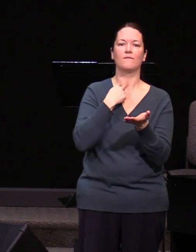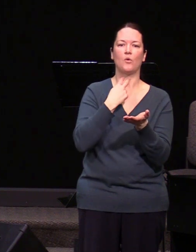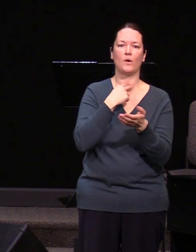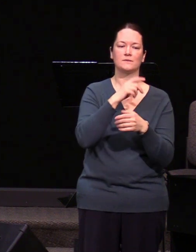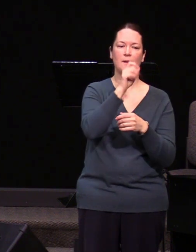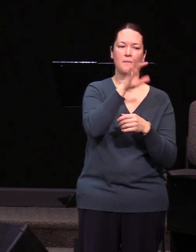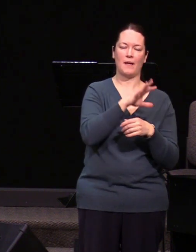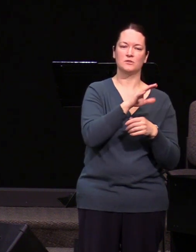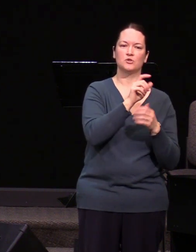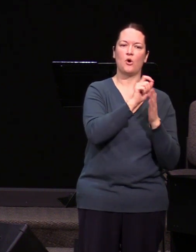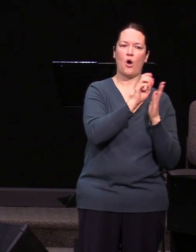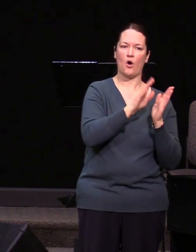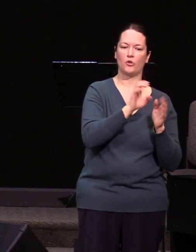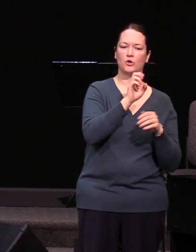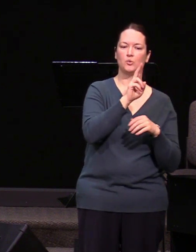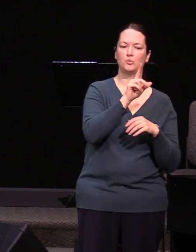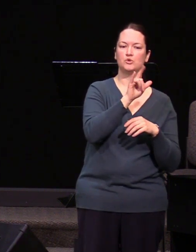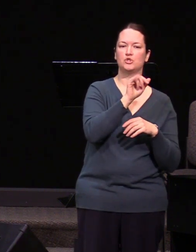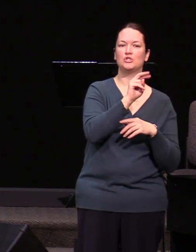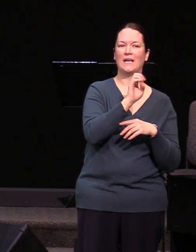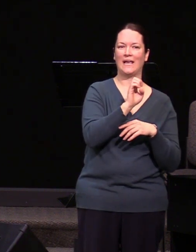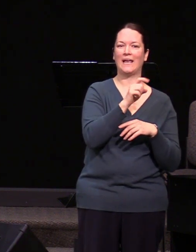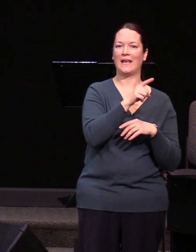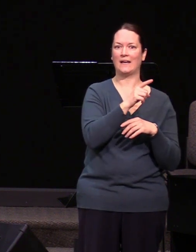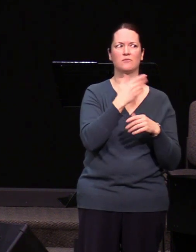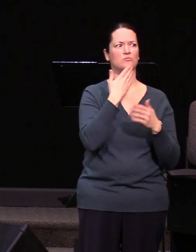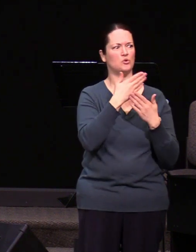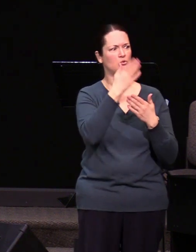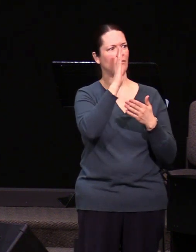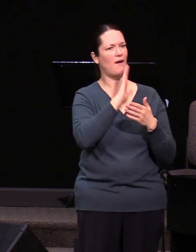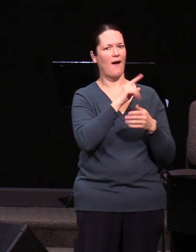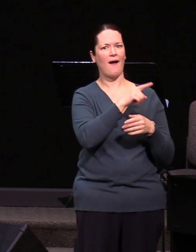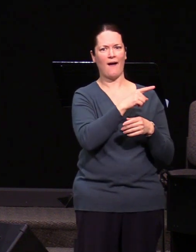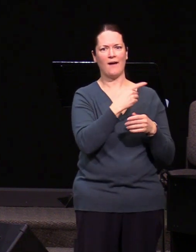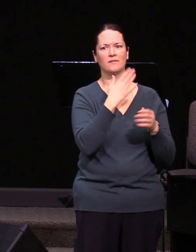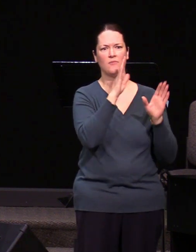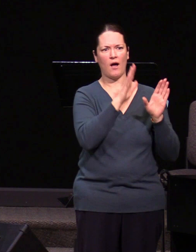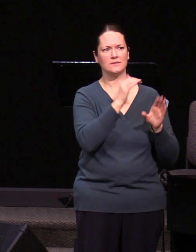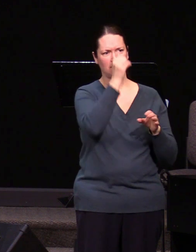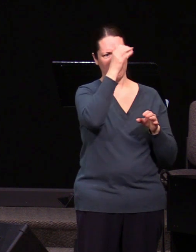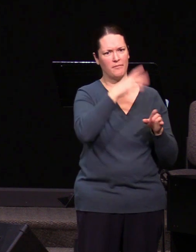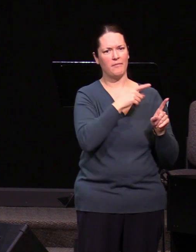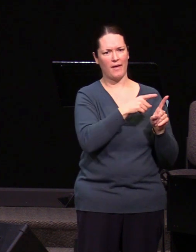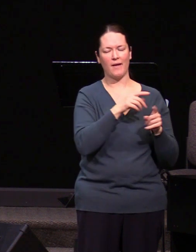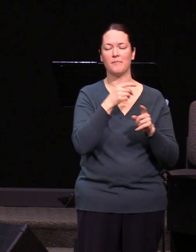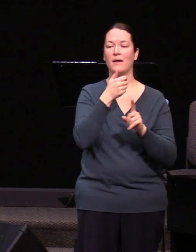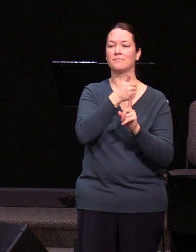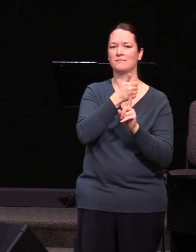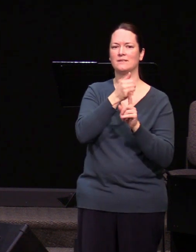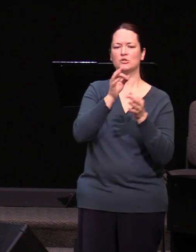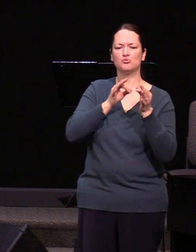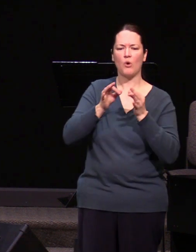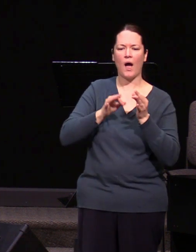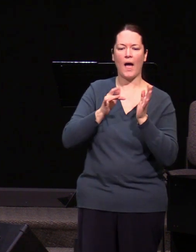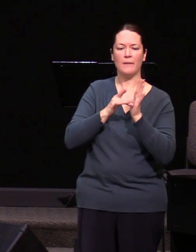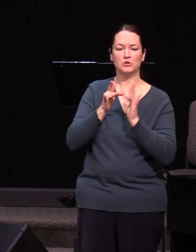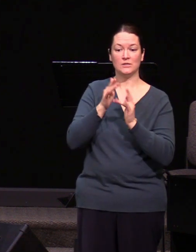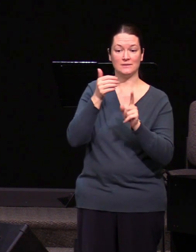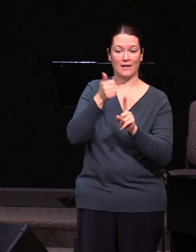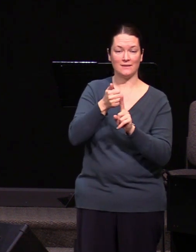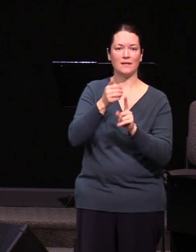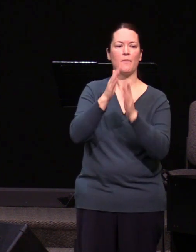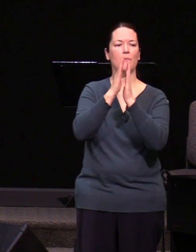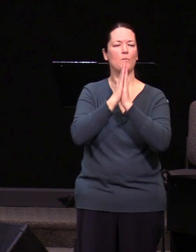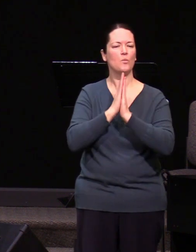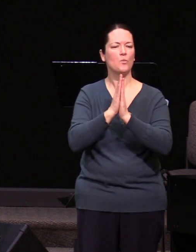Eugene Peterson, good guy, by the way. I've had a chance to meet with him. He's an awesome dude. But he describes Jesus as having prayed